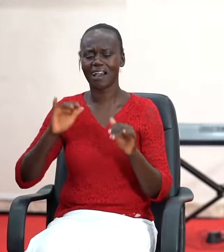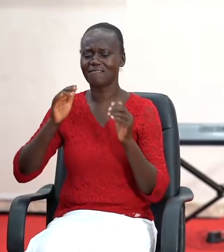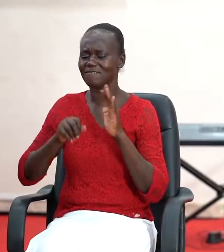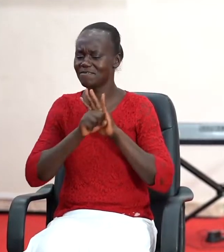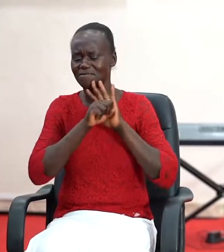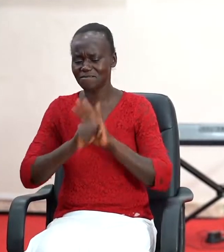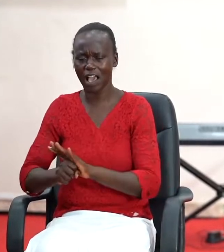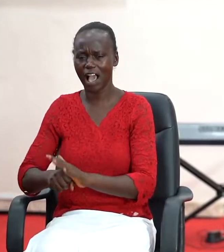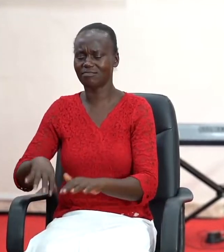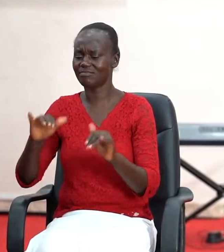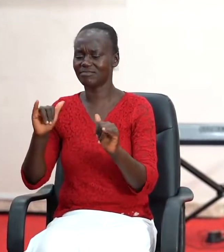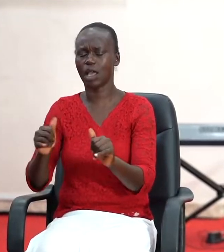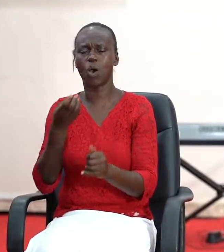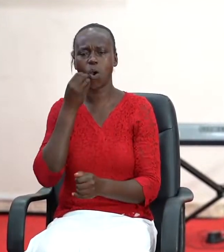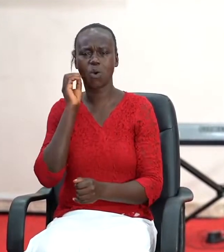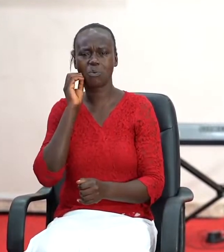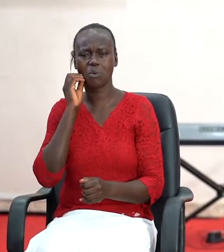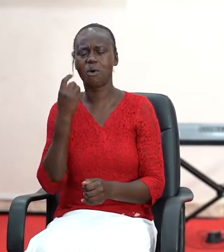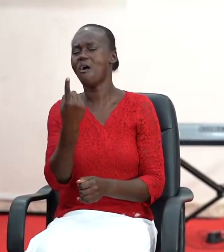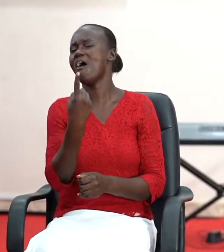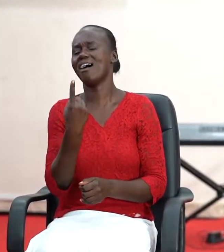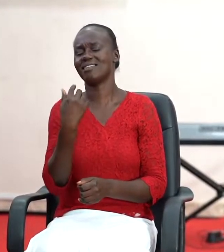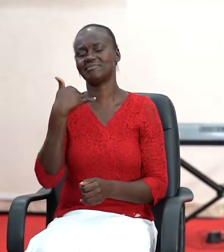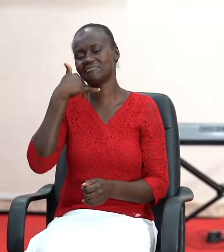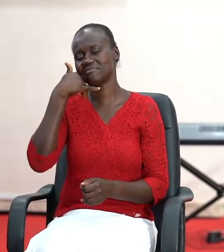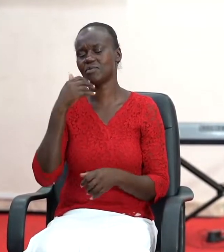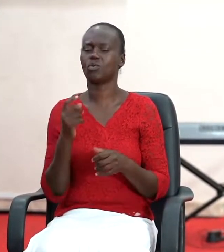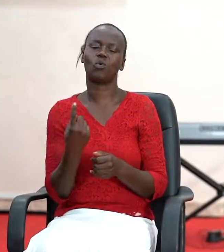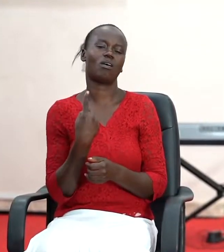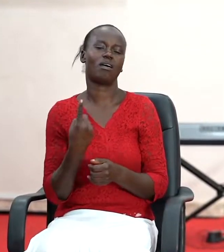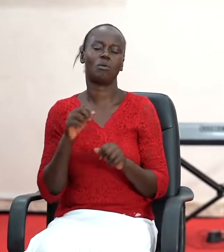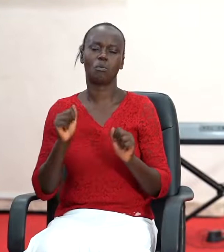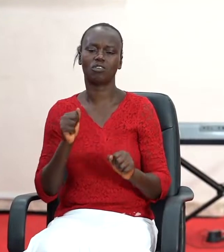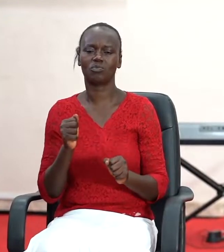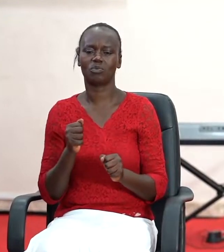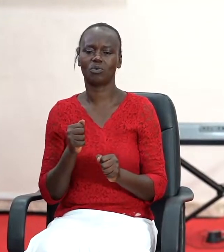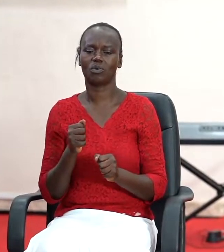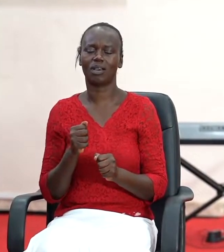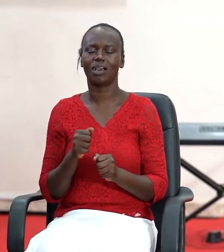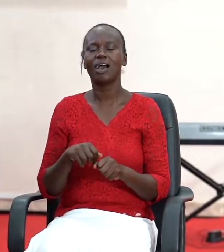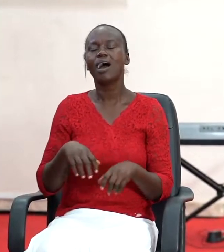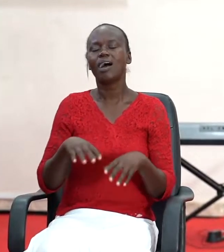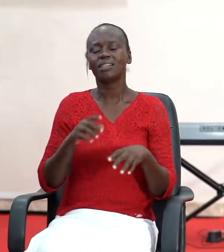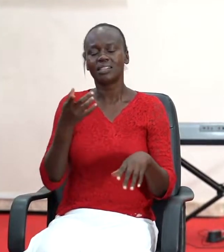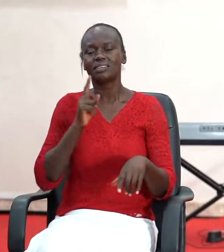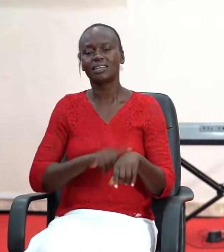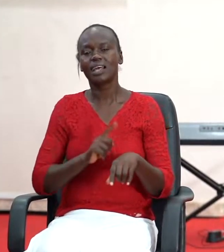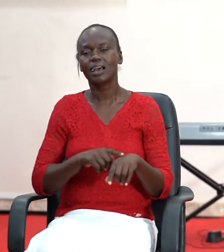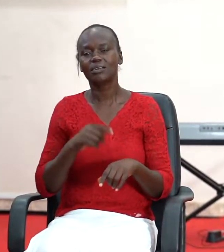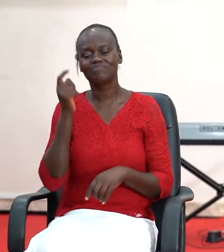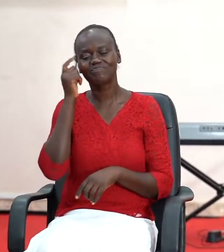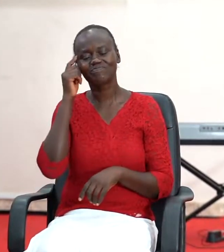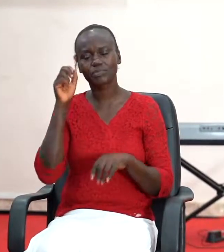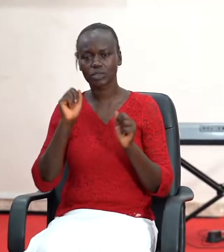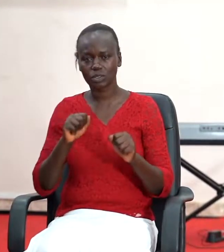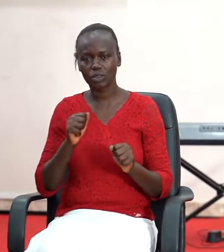with your phone. Yani kenye unaweza tu hang out nayo ni simu yako tu peke yako. You know, these are time when your mind can